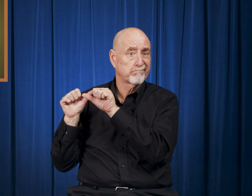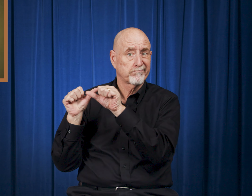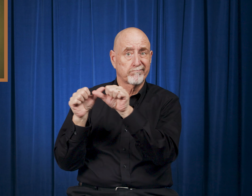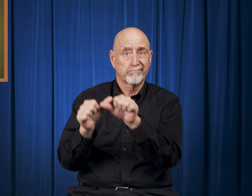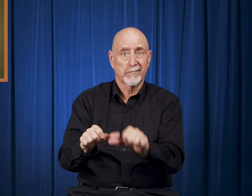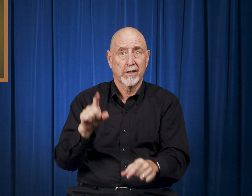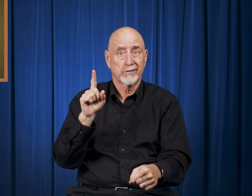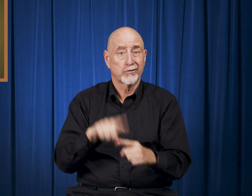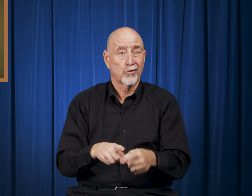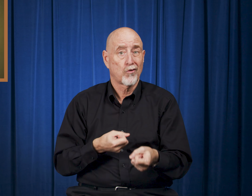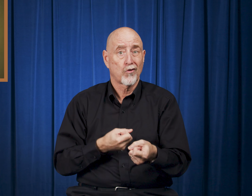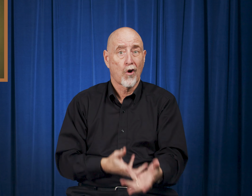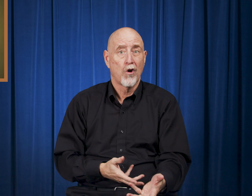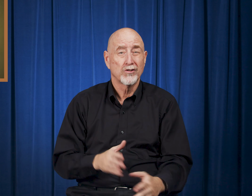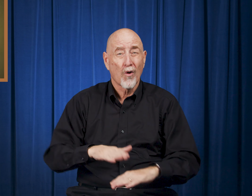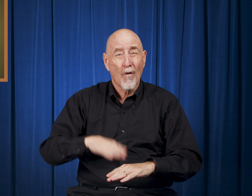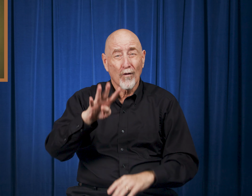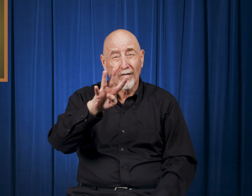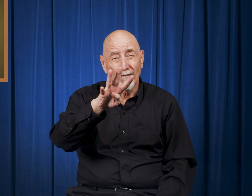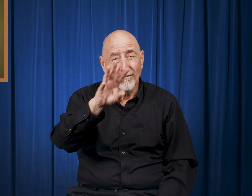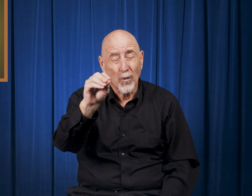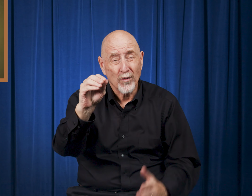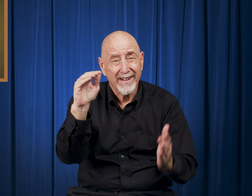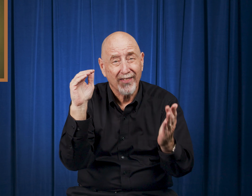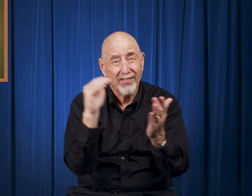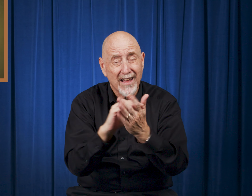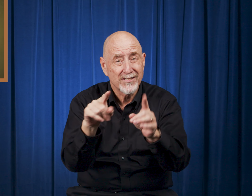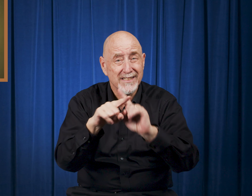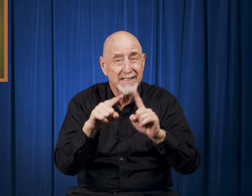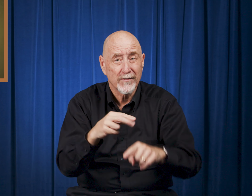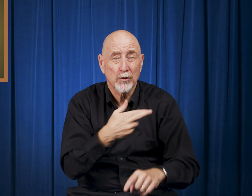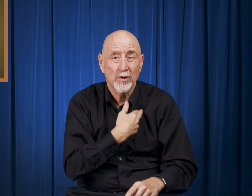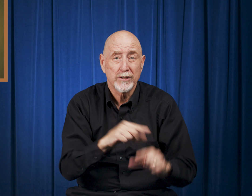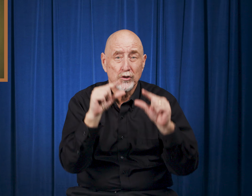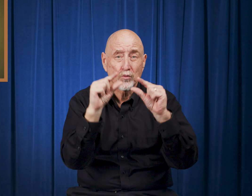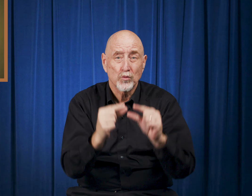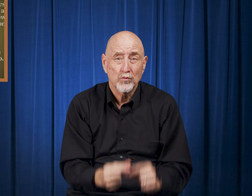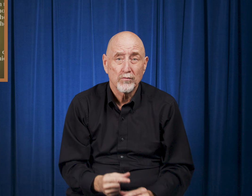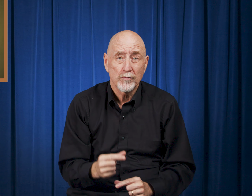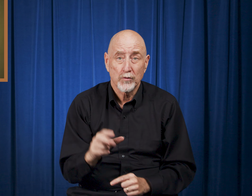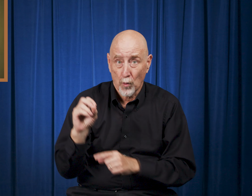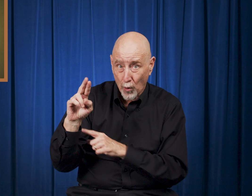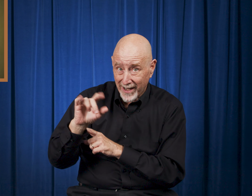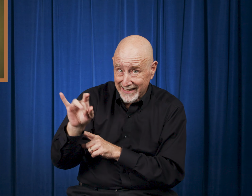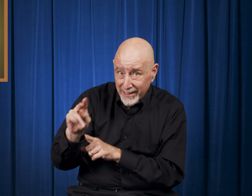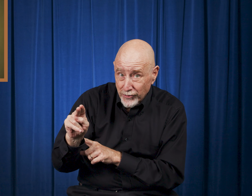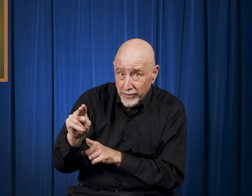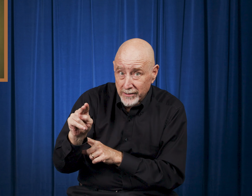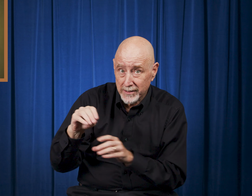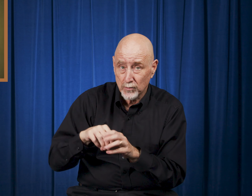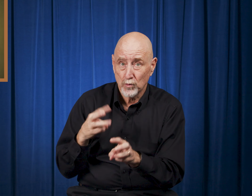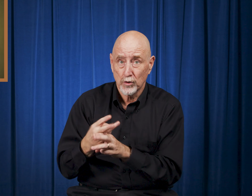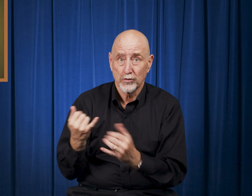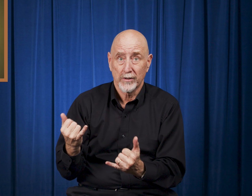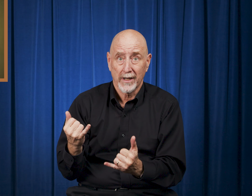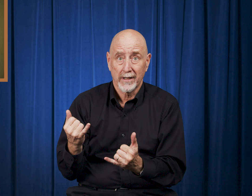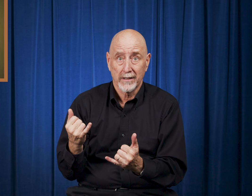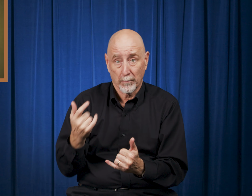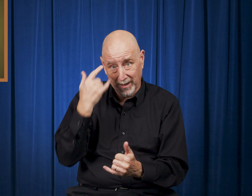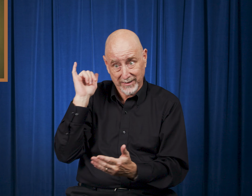the result is more than 40,000 different religious organizations today. So in that